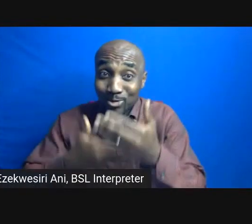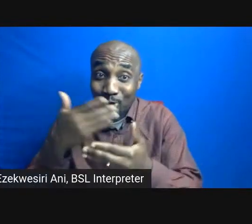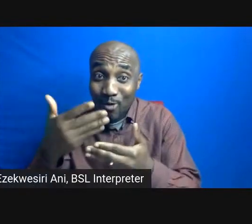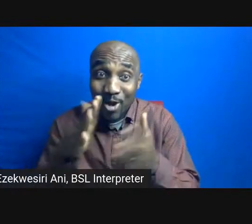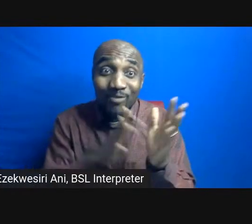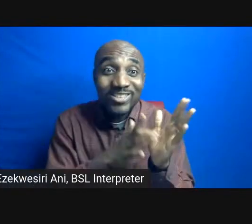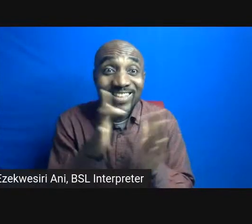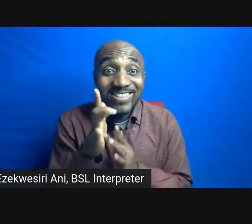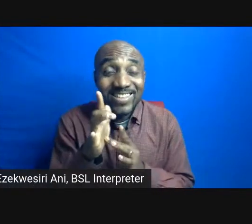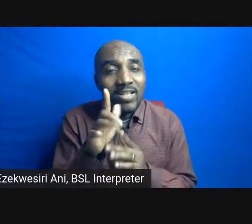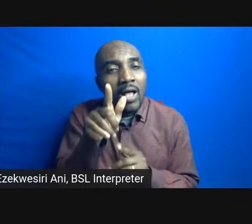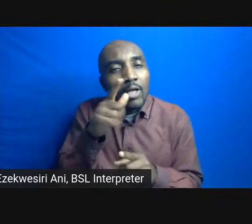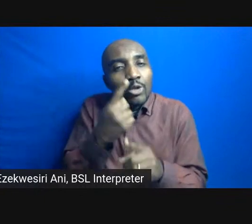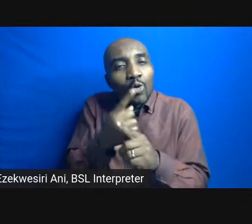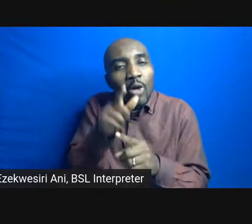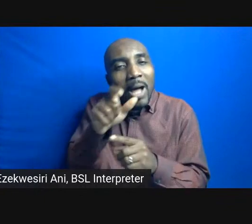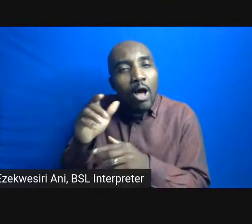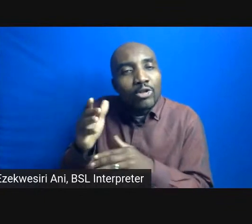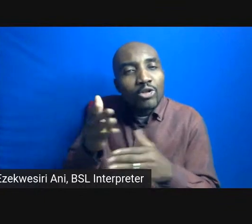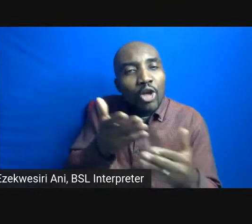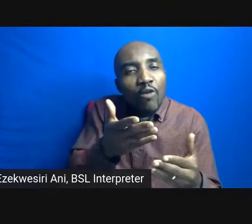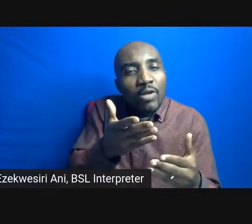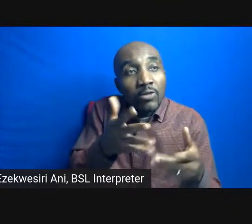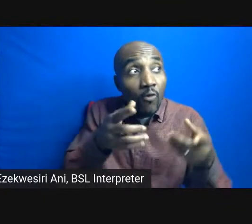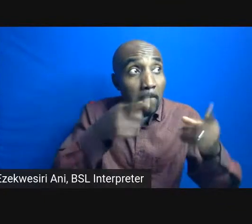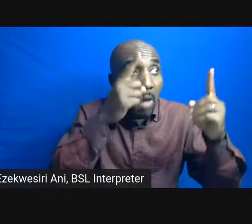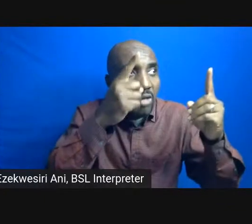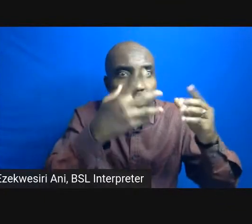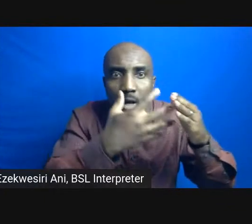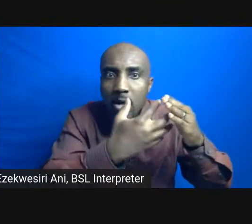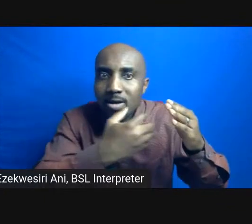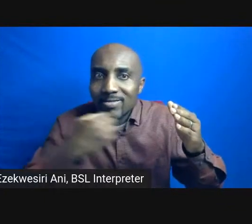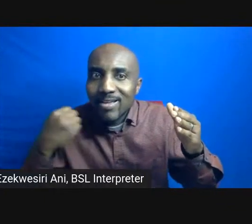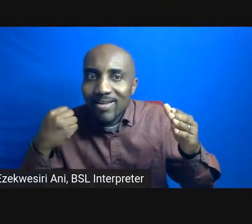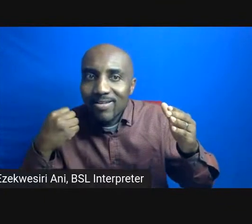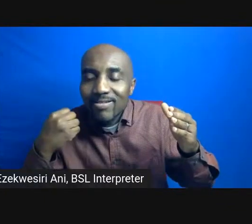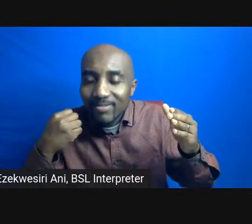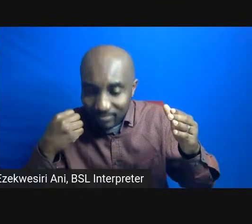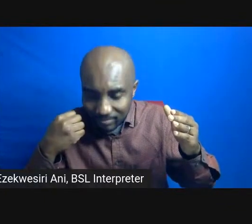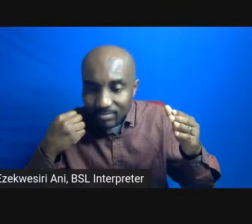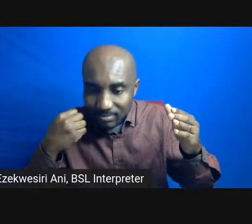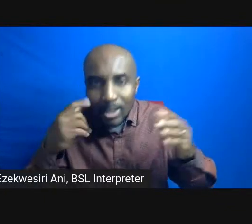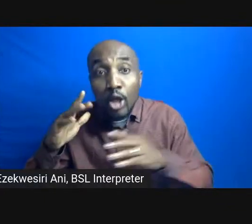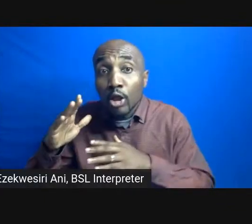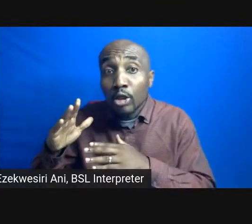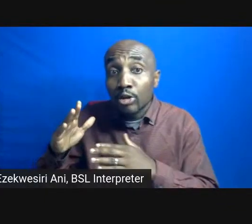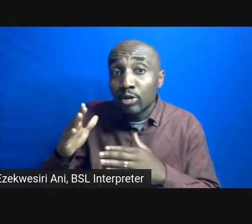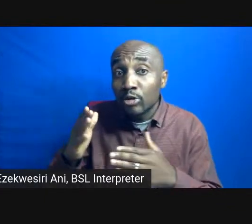the servant who had taken from his master. The servant not only